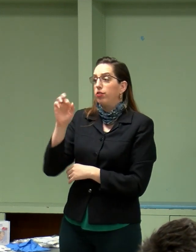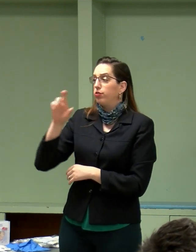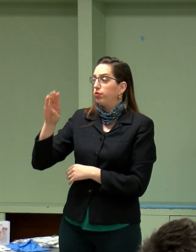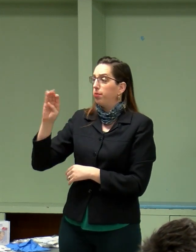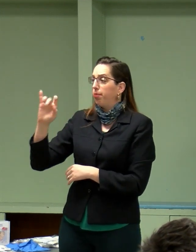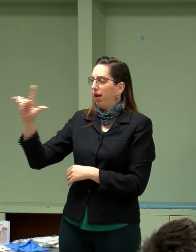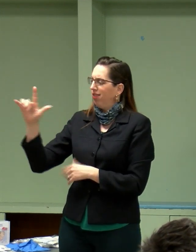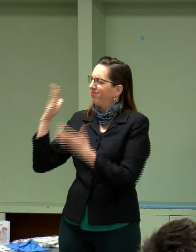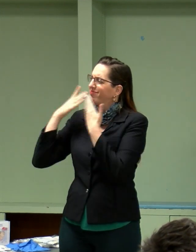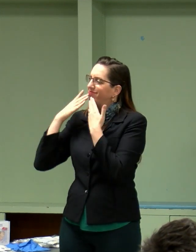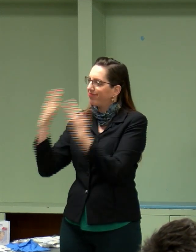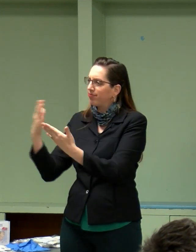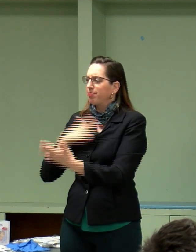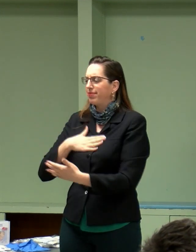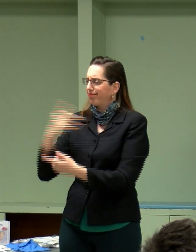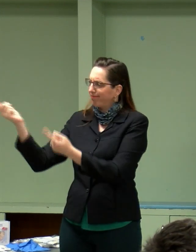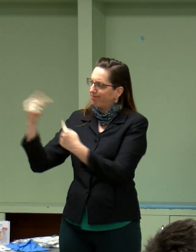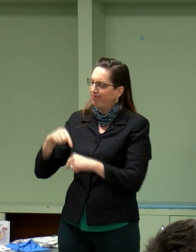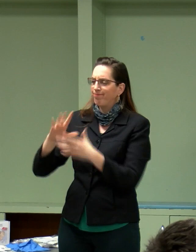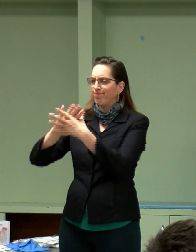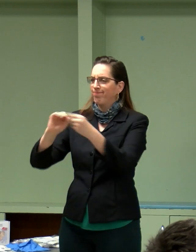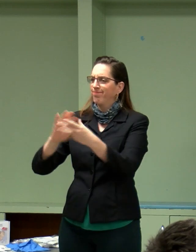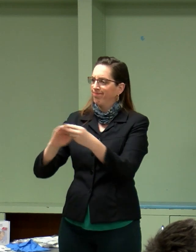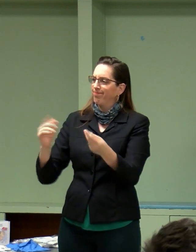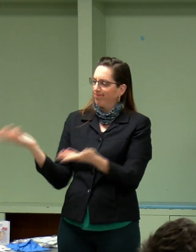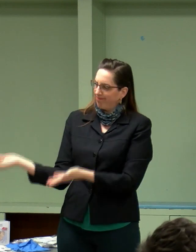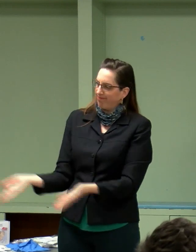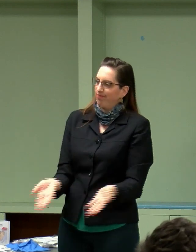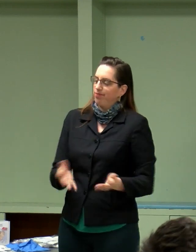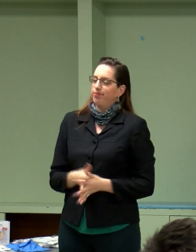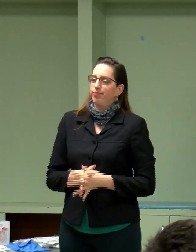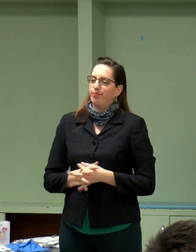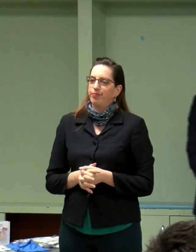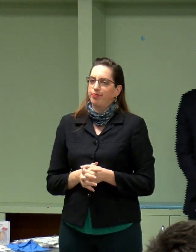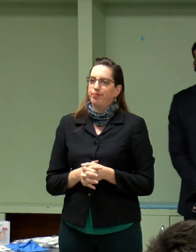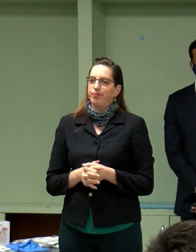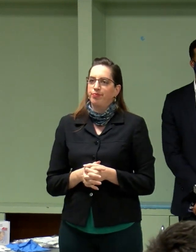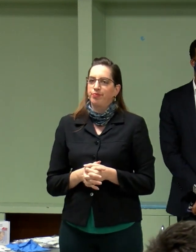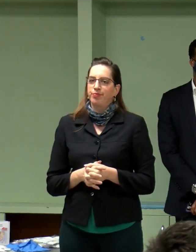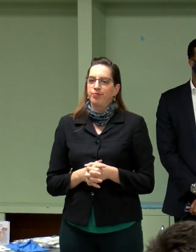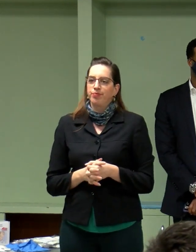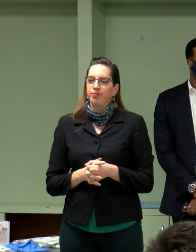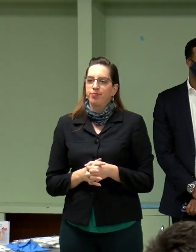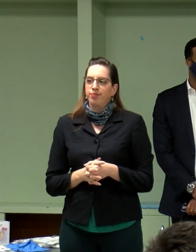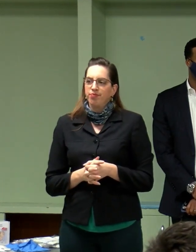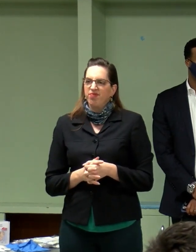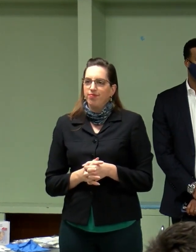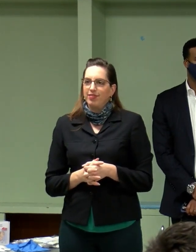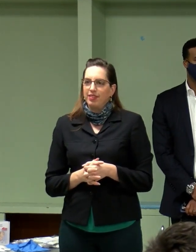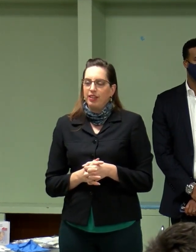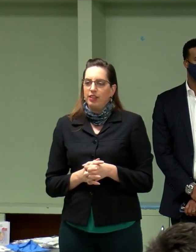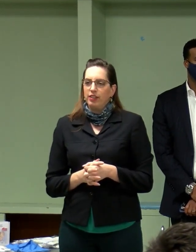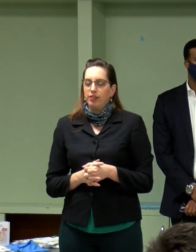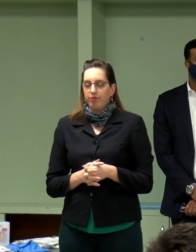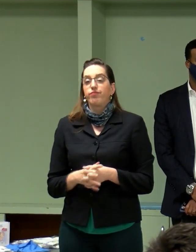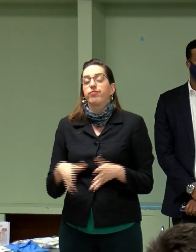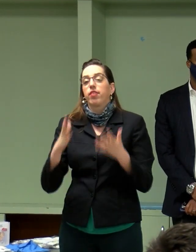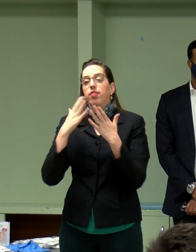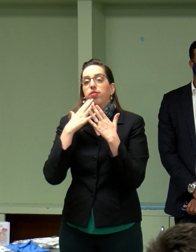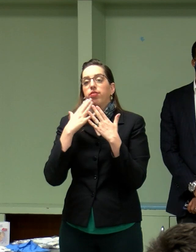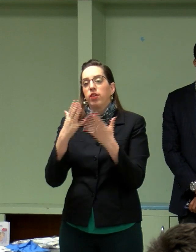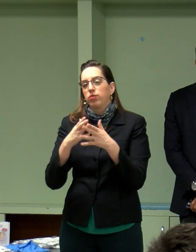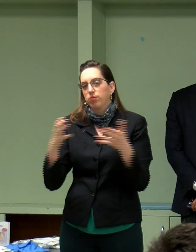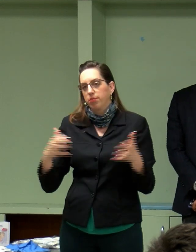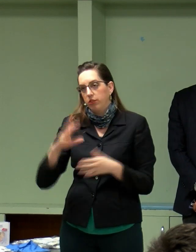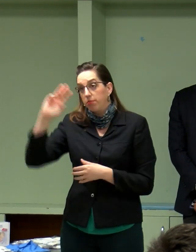and why don't you please come and say a few words to us. Major Bell. Thank you so much,